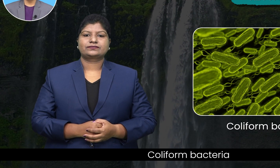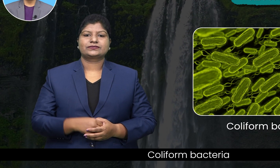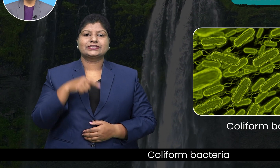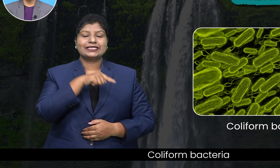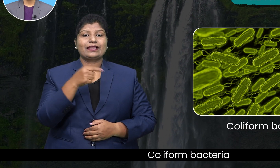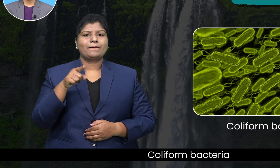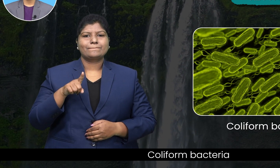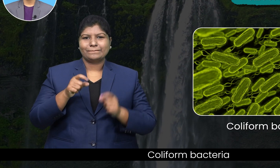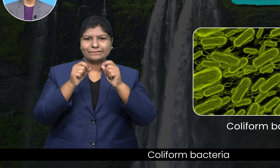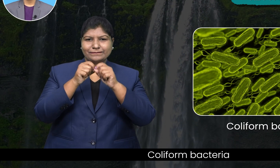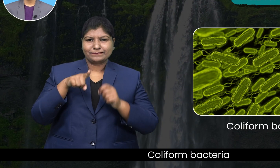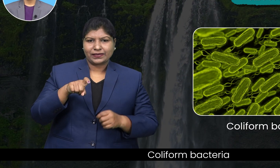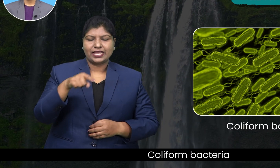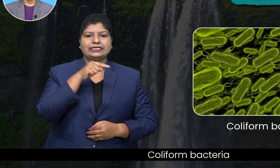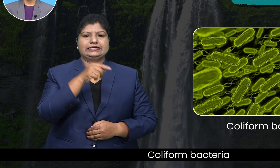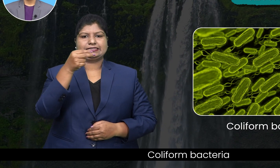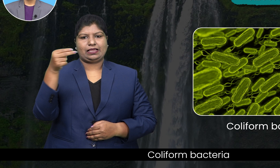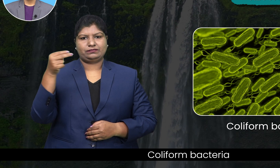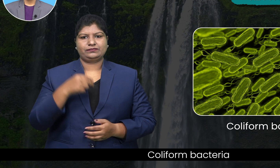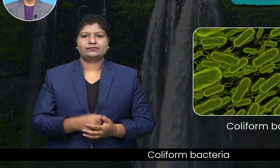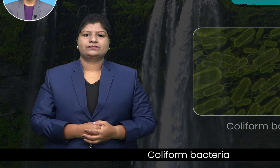coliform bacteria,